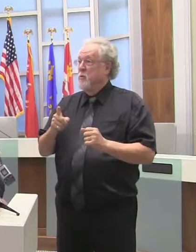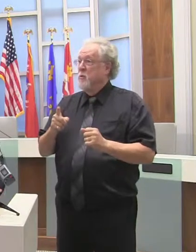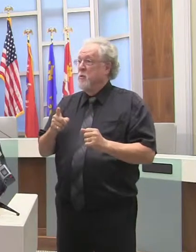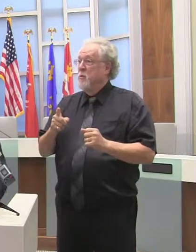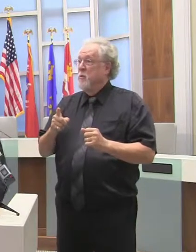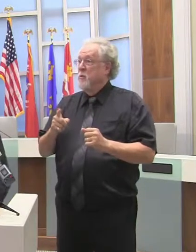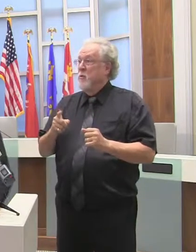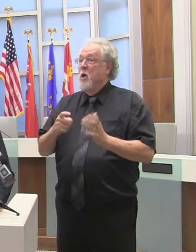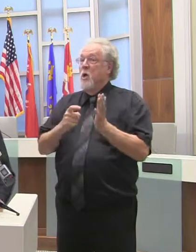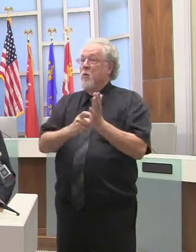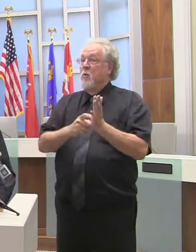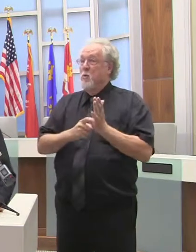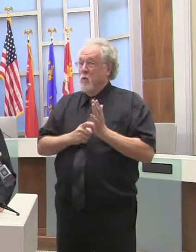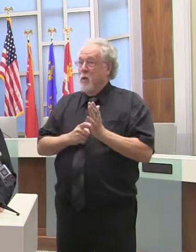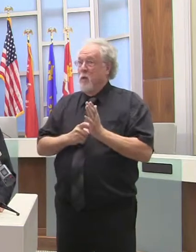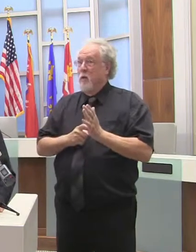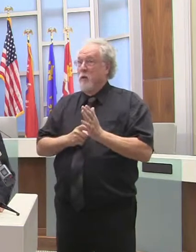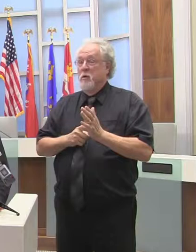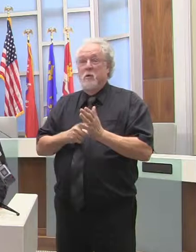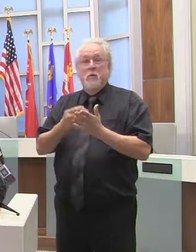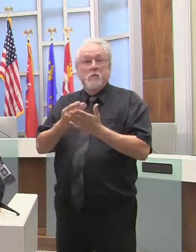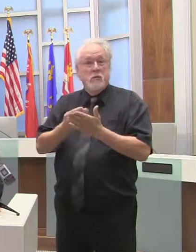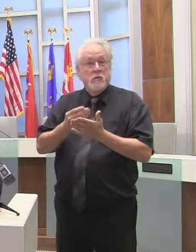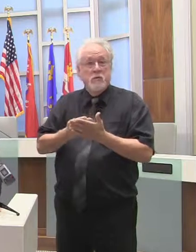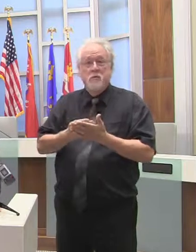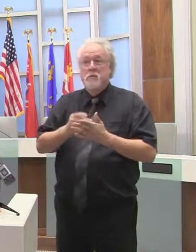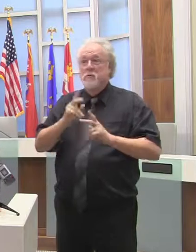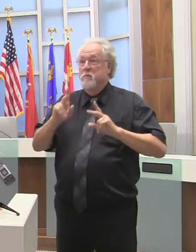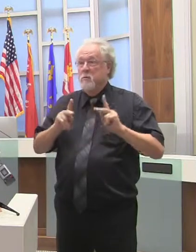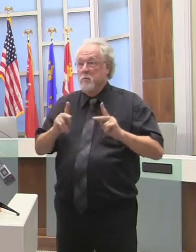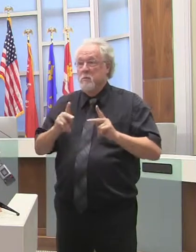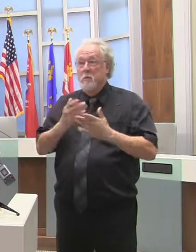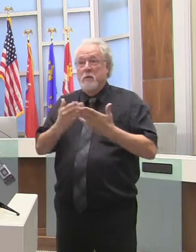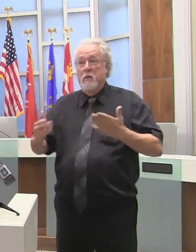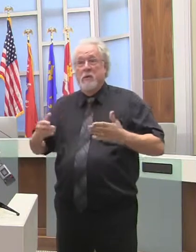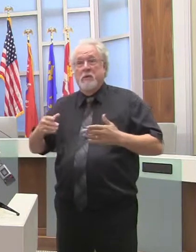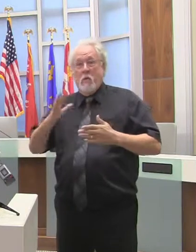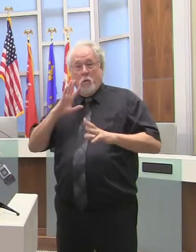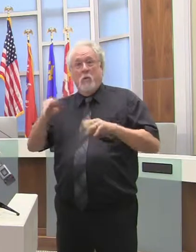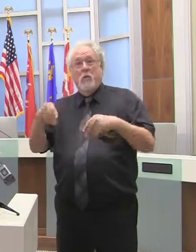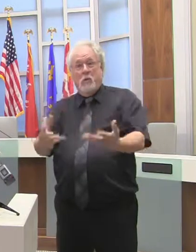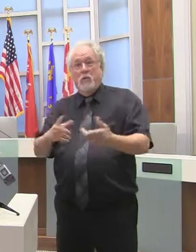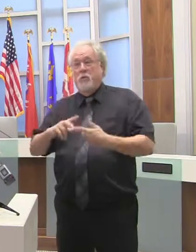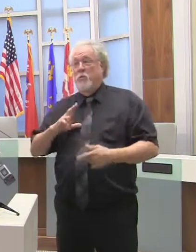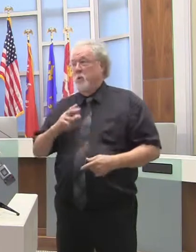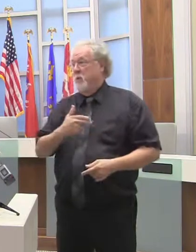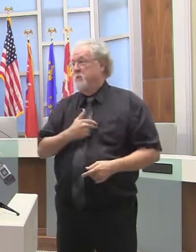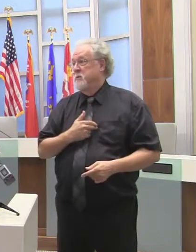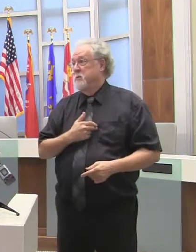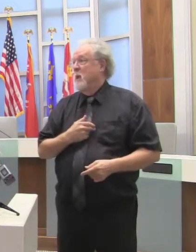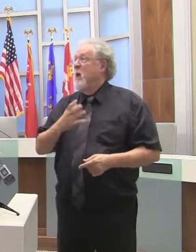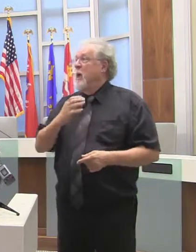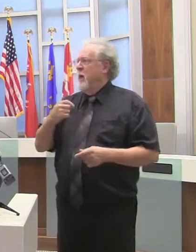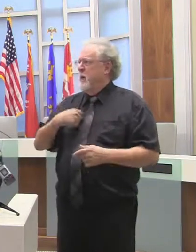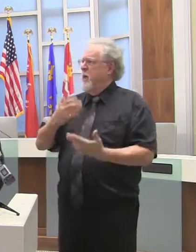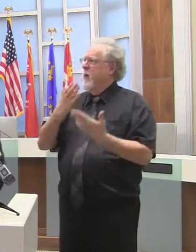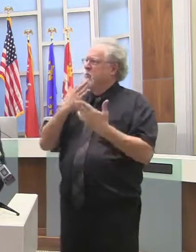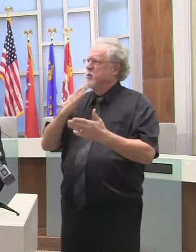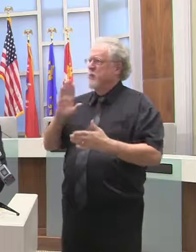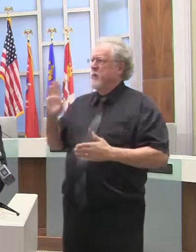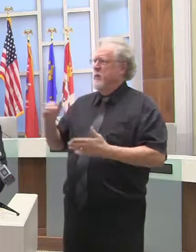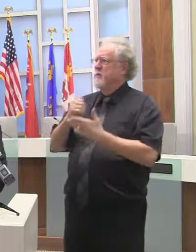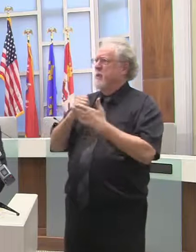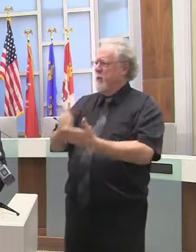that required resources that are necessary will be available to us. And I appreciate his